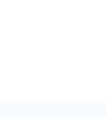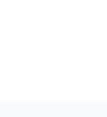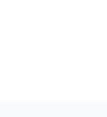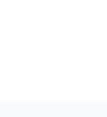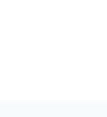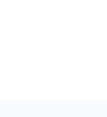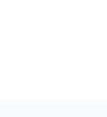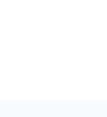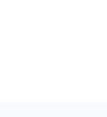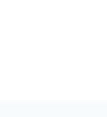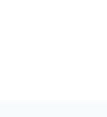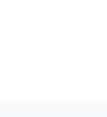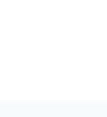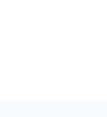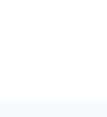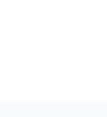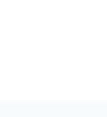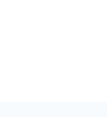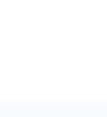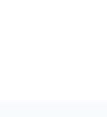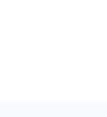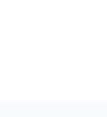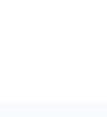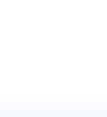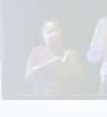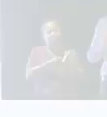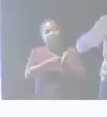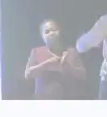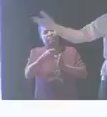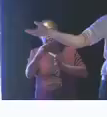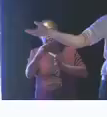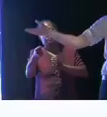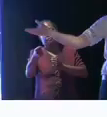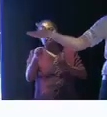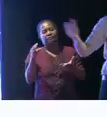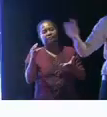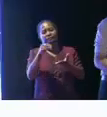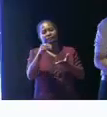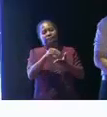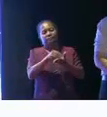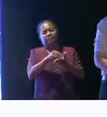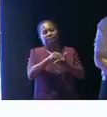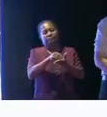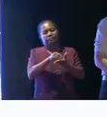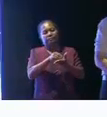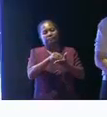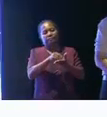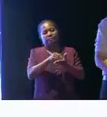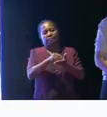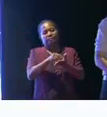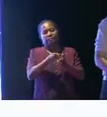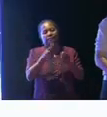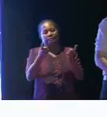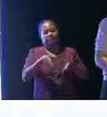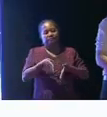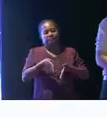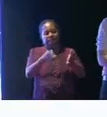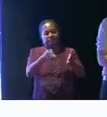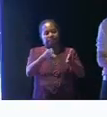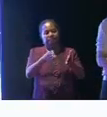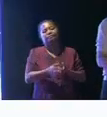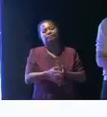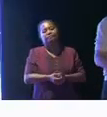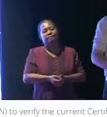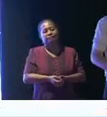compliance, making a payment. And again, this is making a payment, which is additional to the payment methods that have been presented by Caroline as